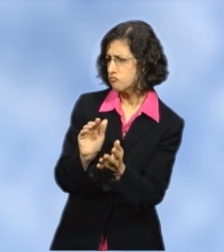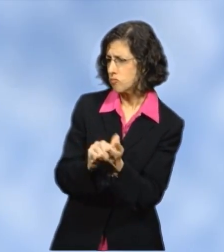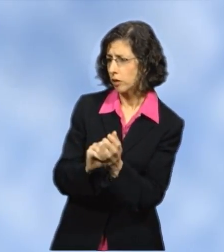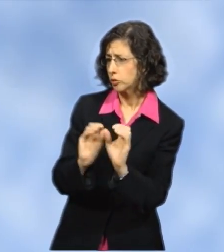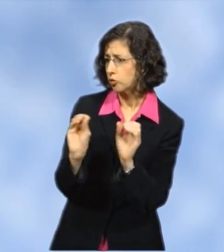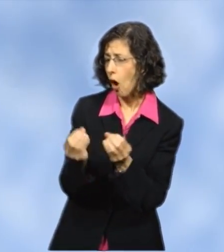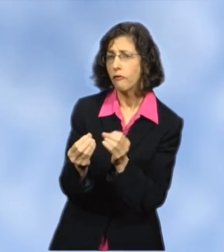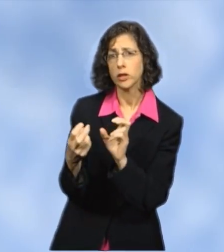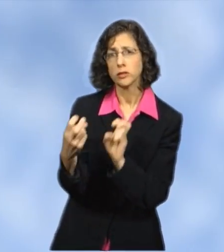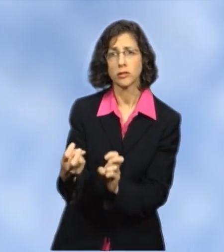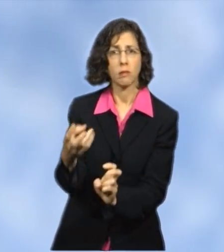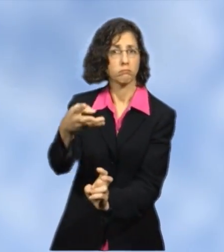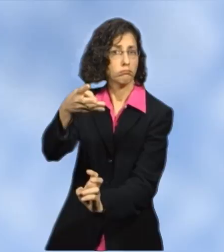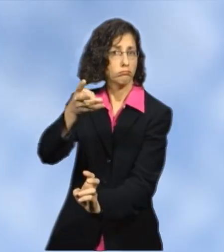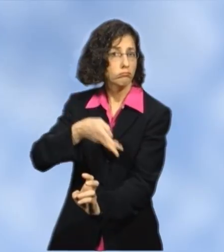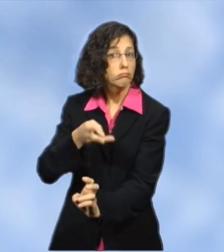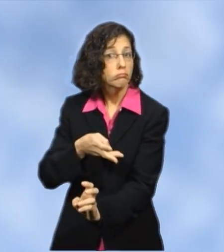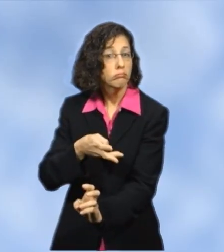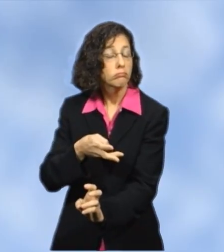the doctor's office,